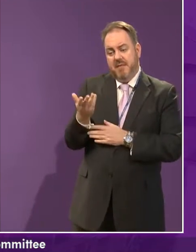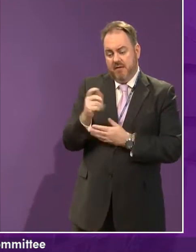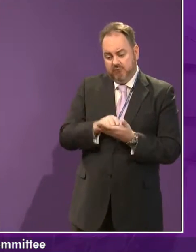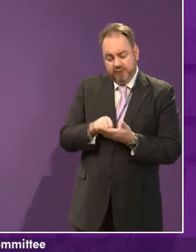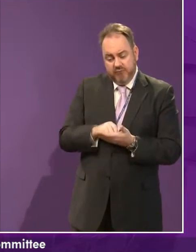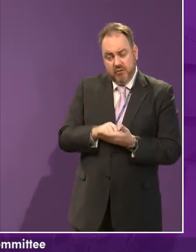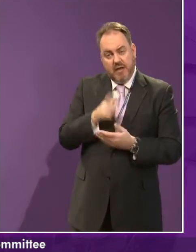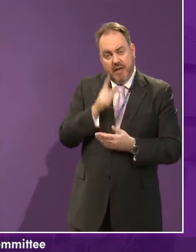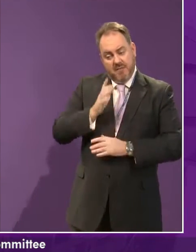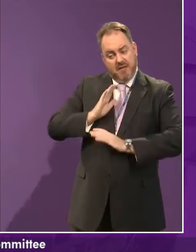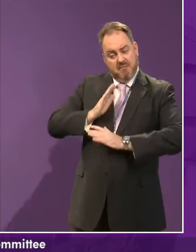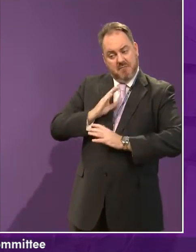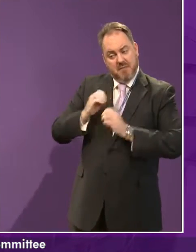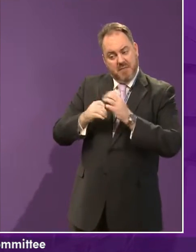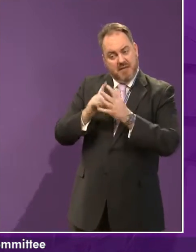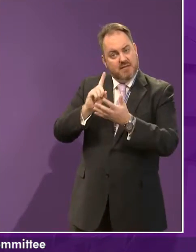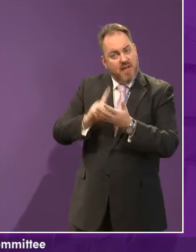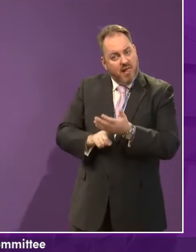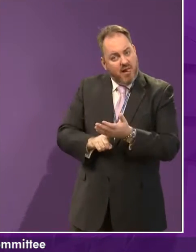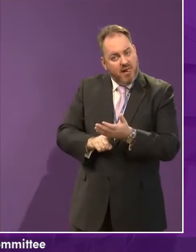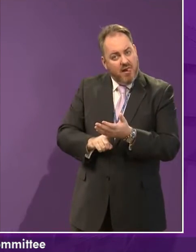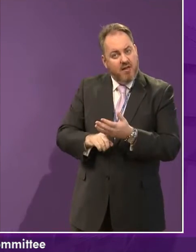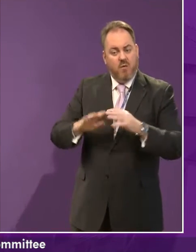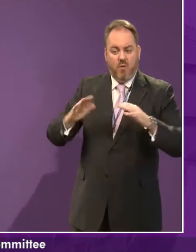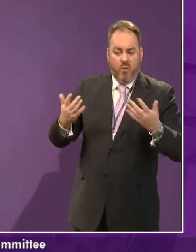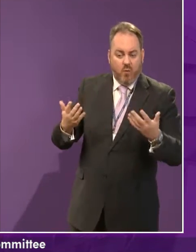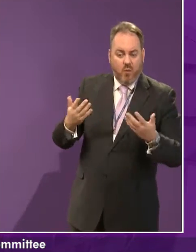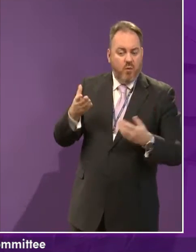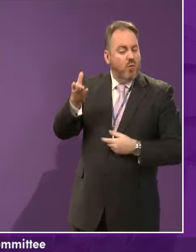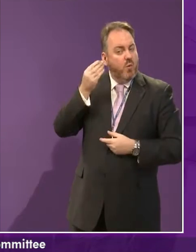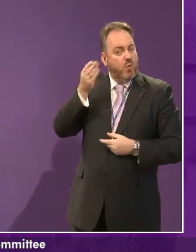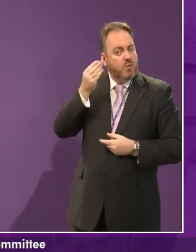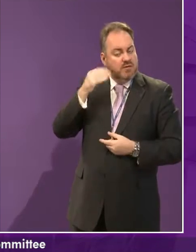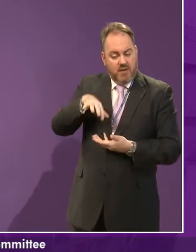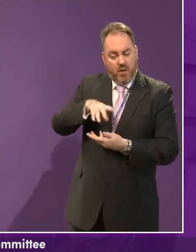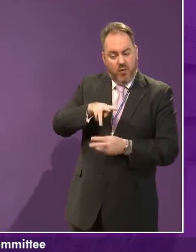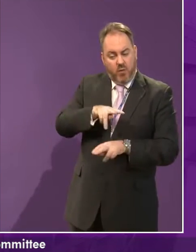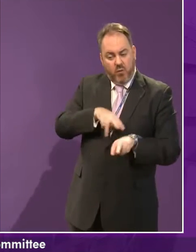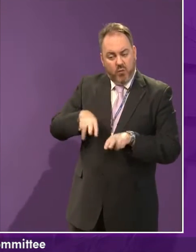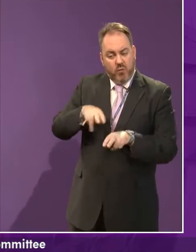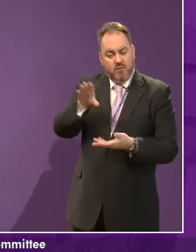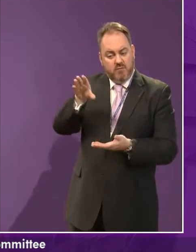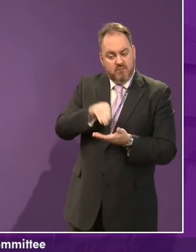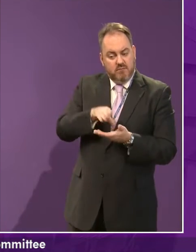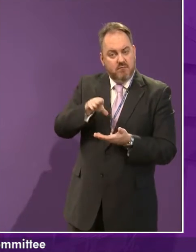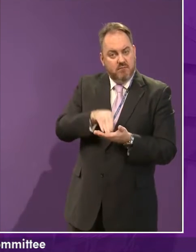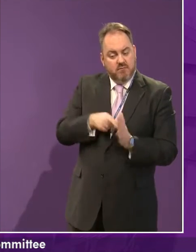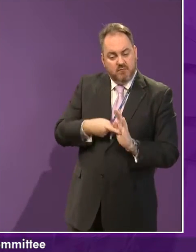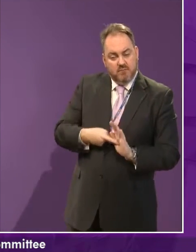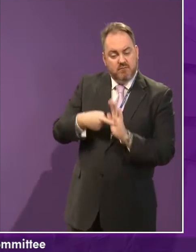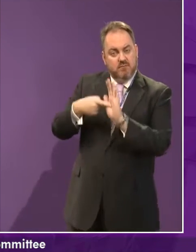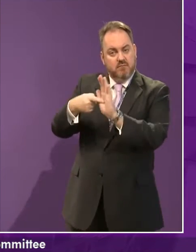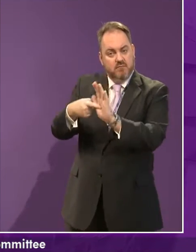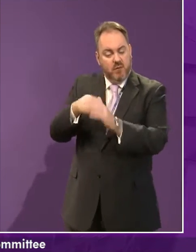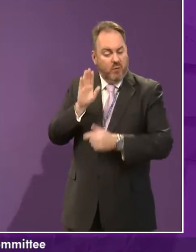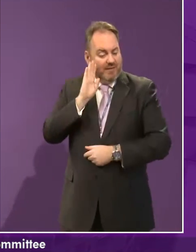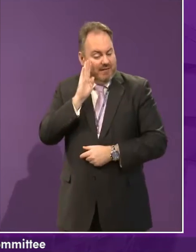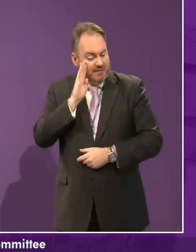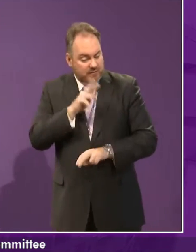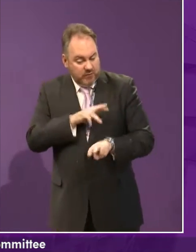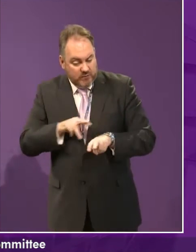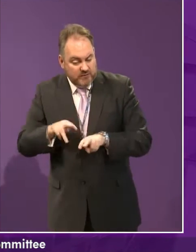submissions? The way that the Royal Conservatoire were saying that you would look at various different aspects to sit exams, you would take recordings